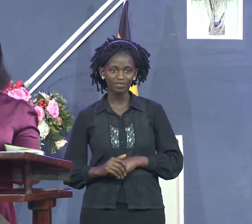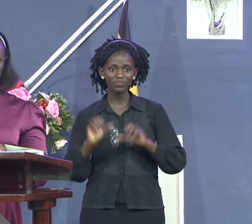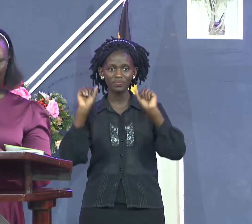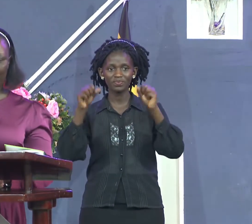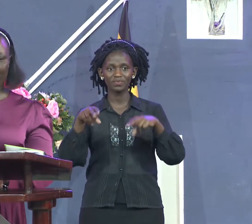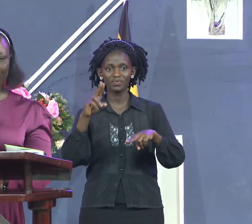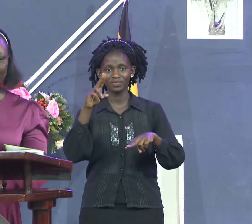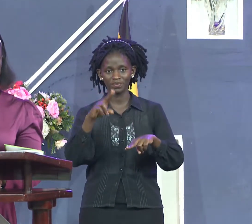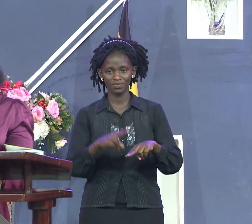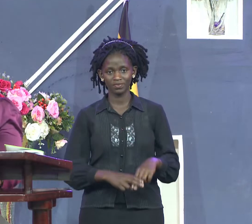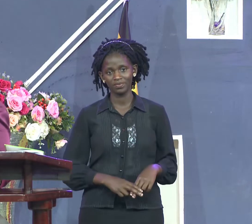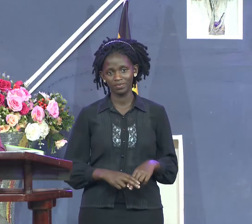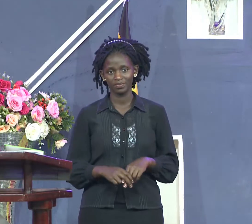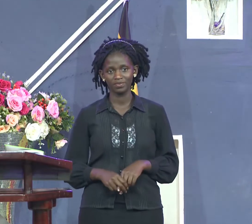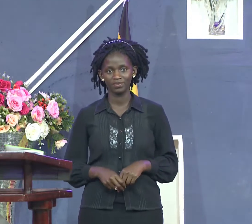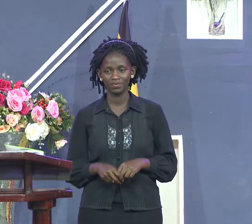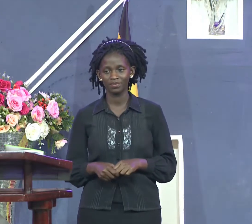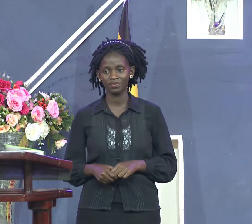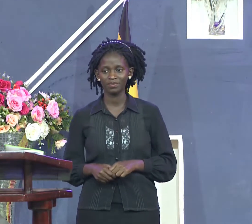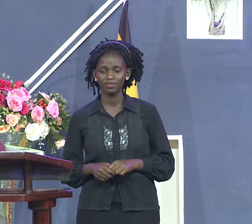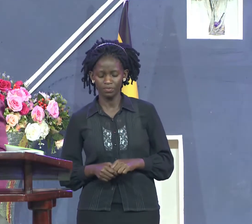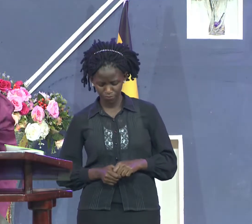Mutuleko. You could take your seats.